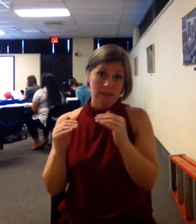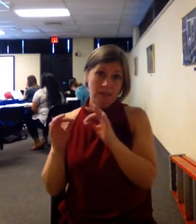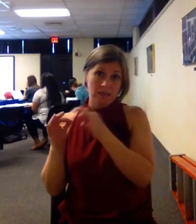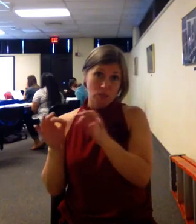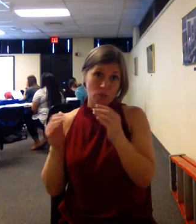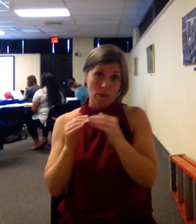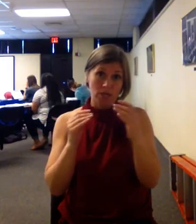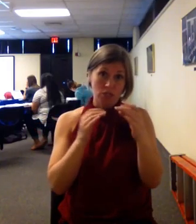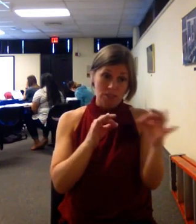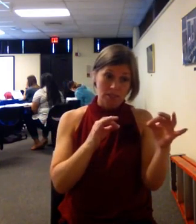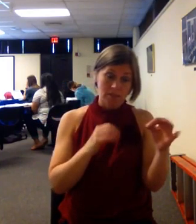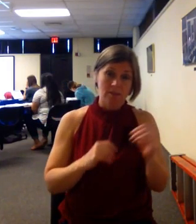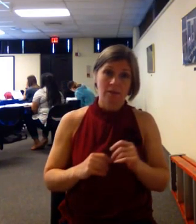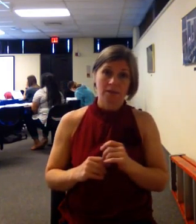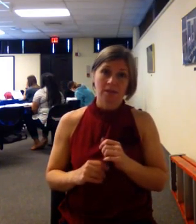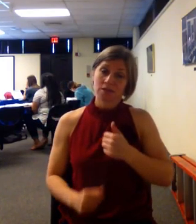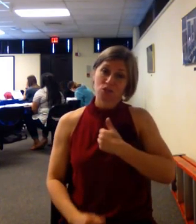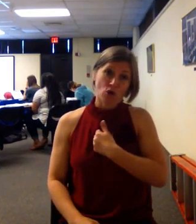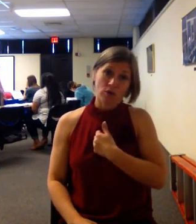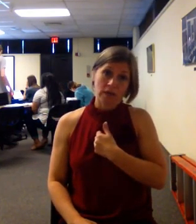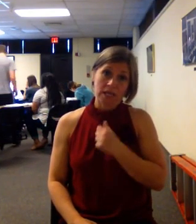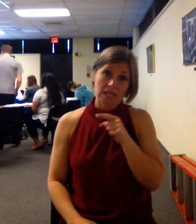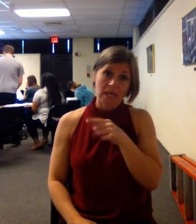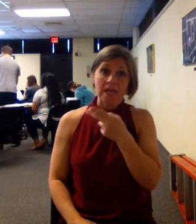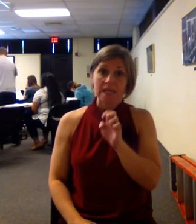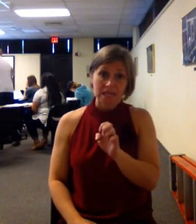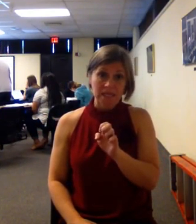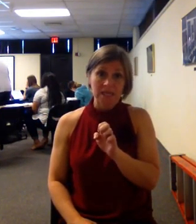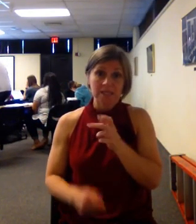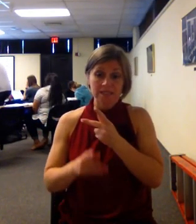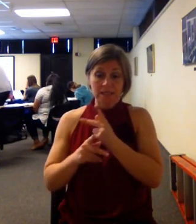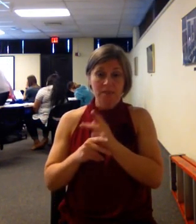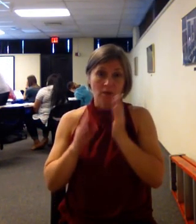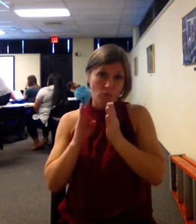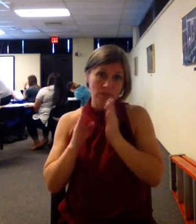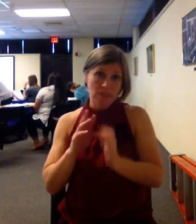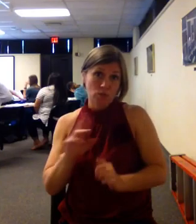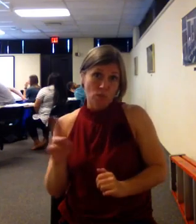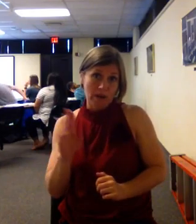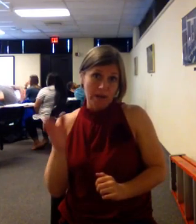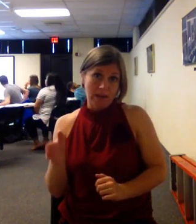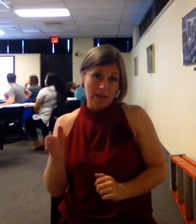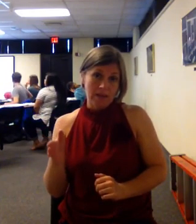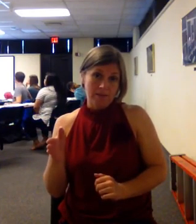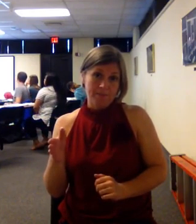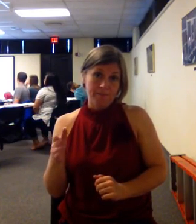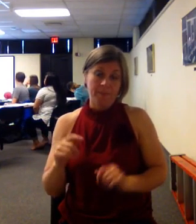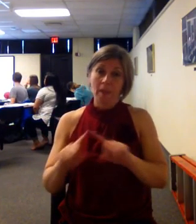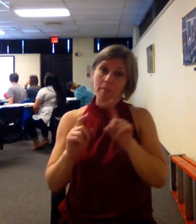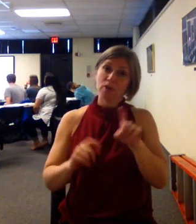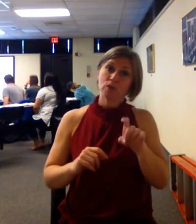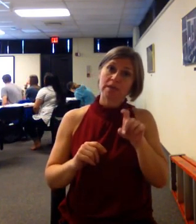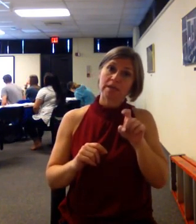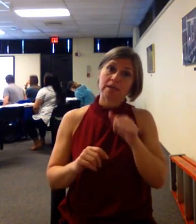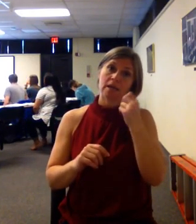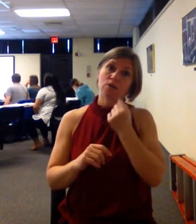he just keeps focusing over here on the right-hand side of that equation. But you need to understand the whole equation when